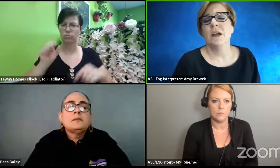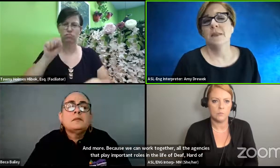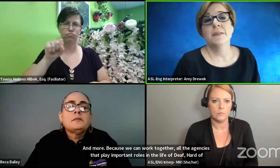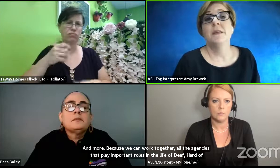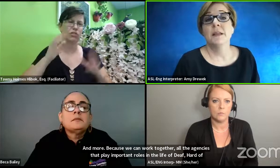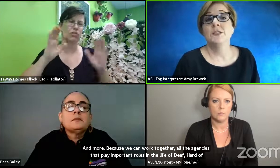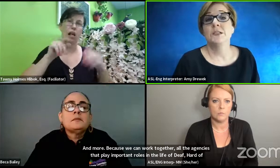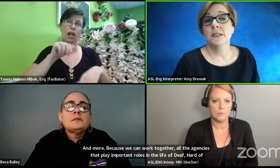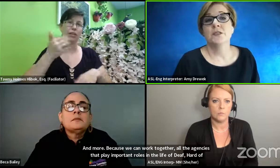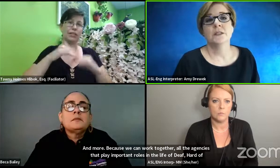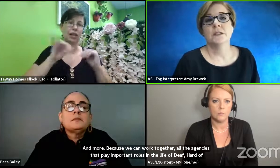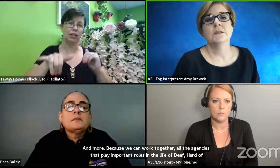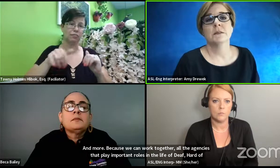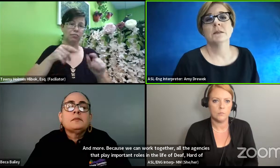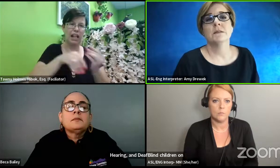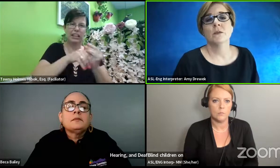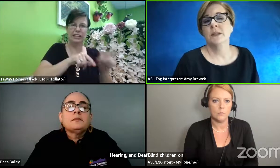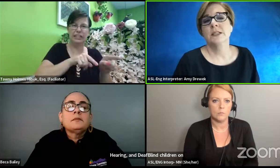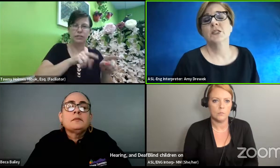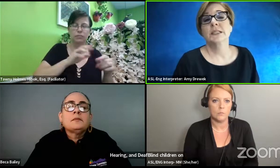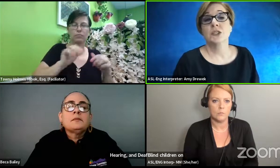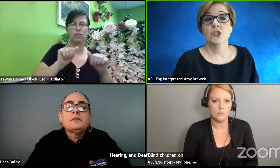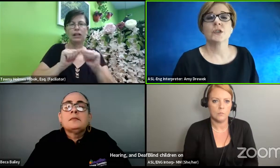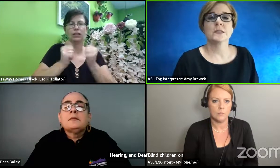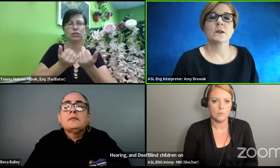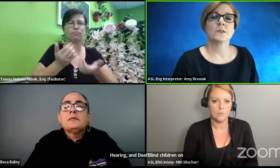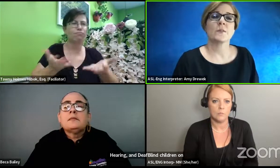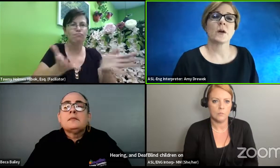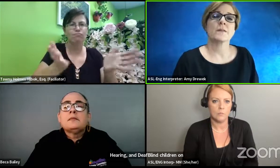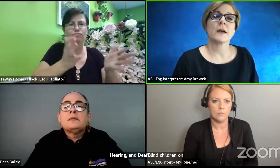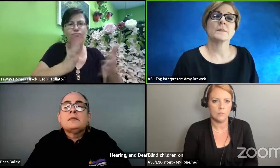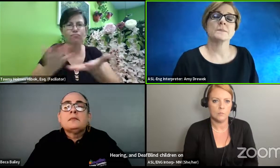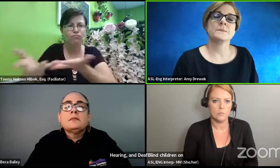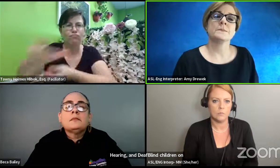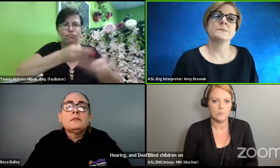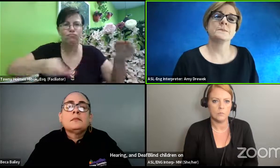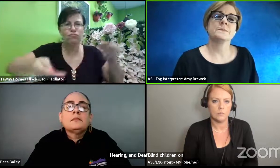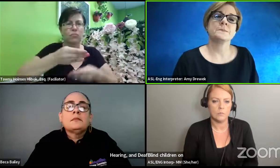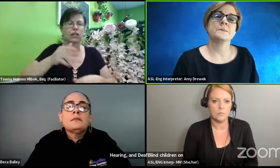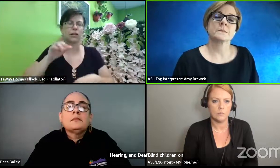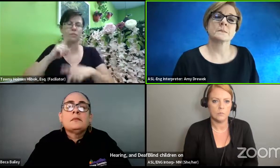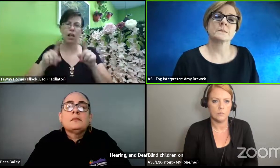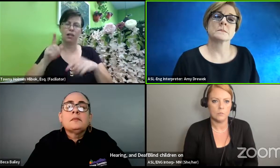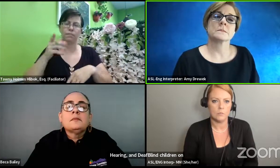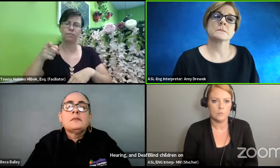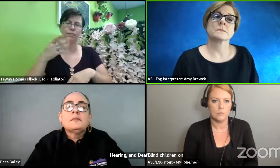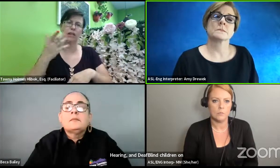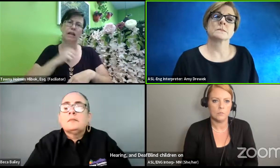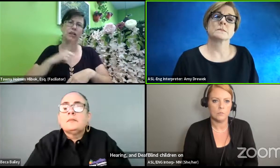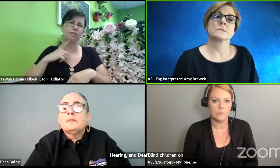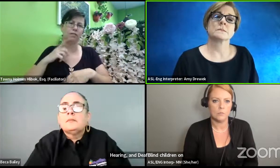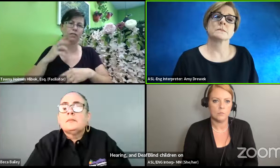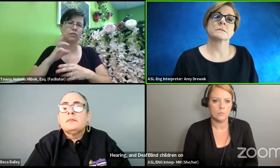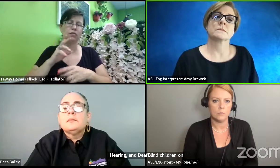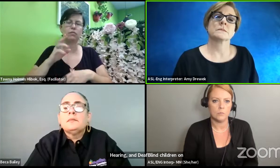work together. And then the legislation or legislature is also part of that.